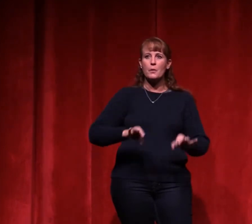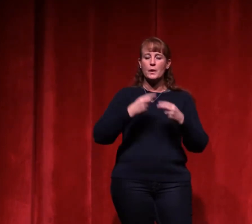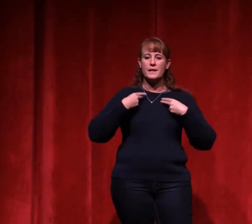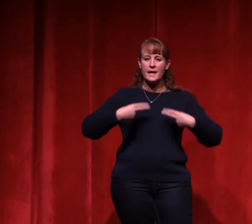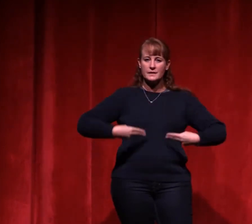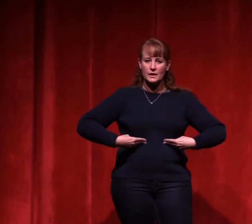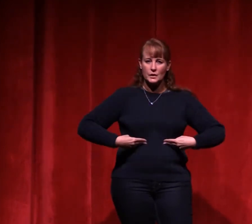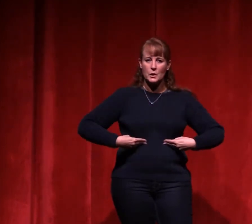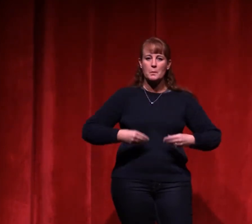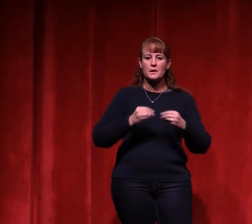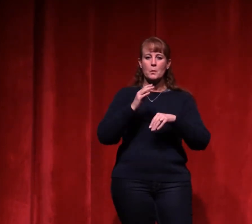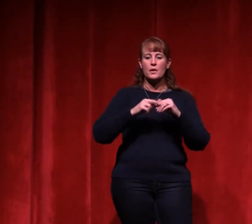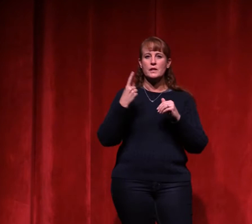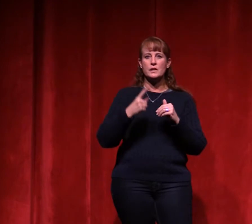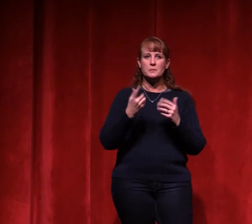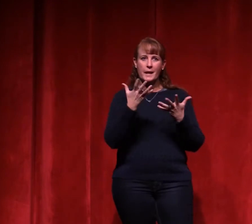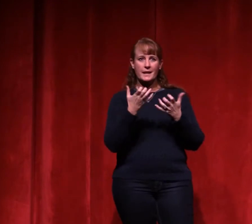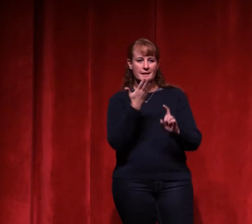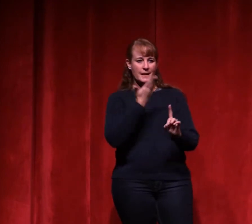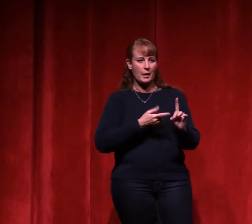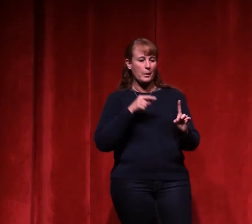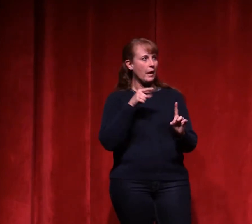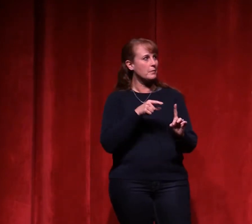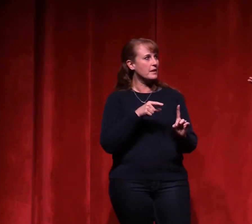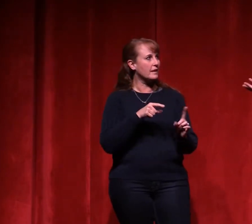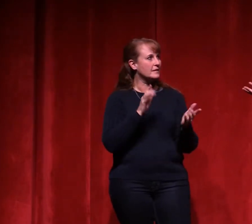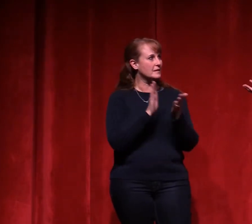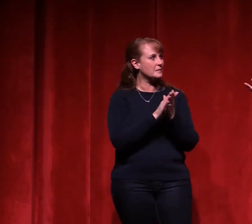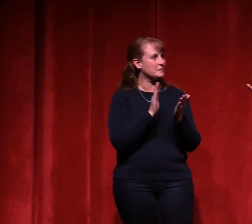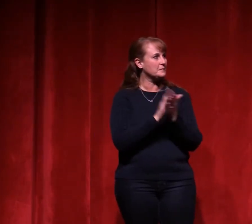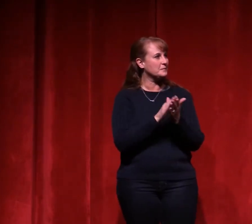more than being a desirable object.